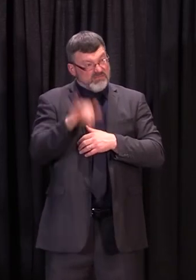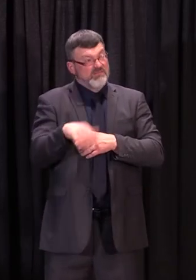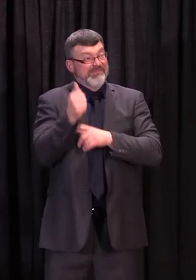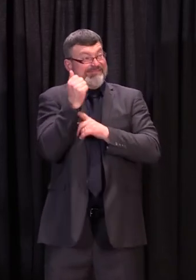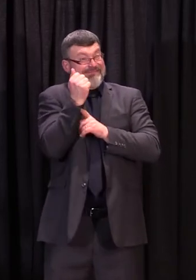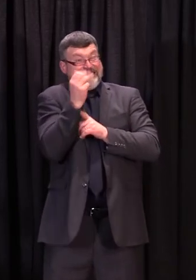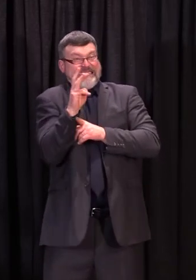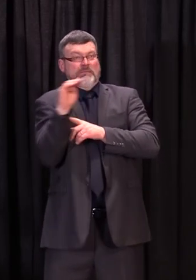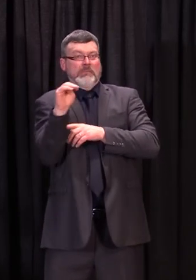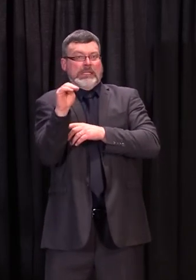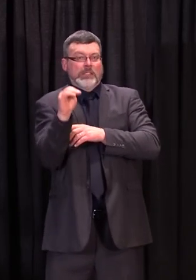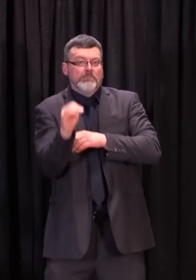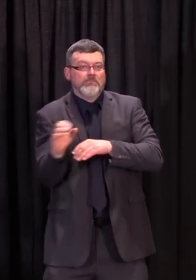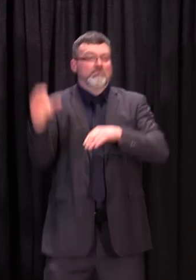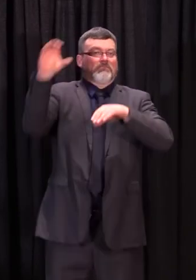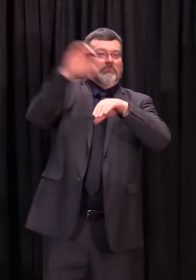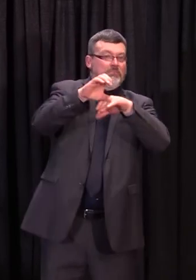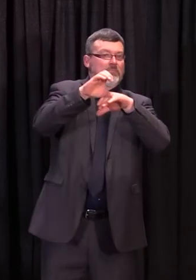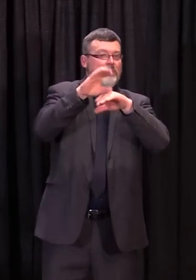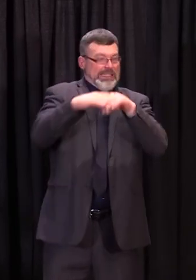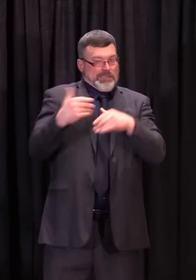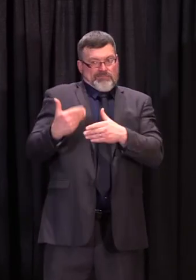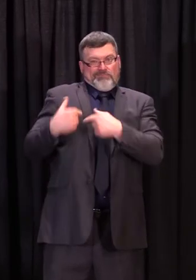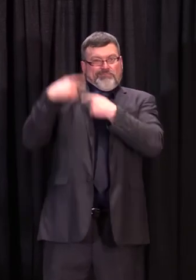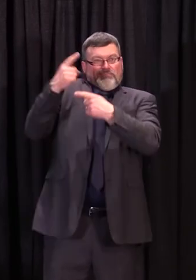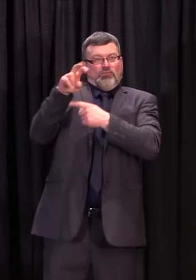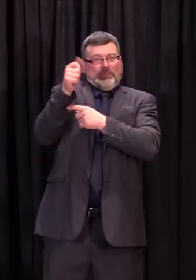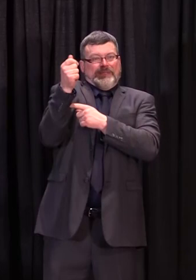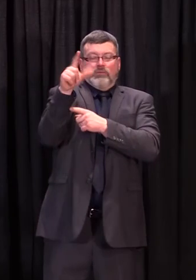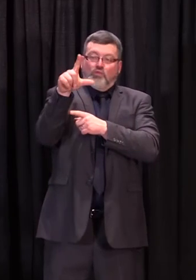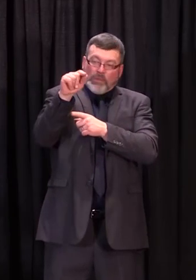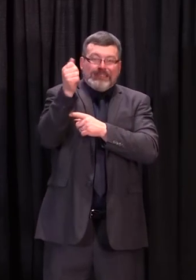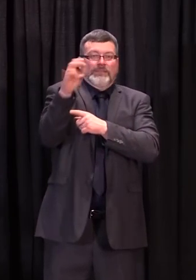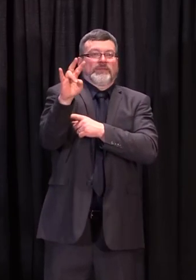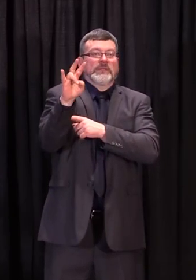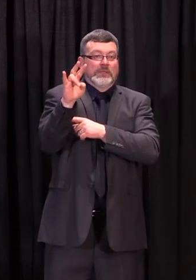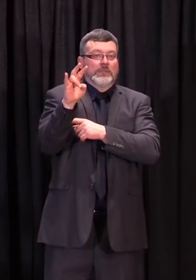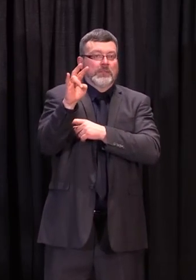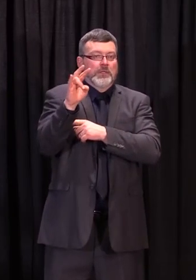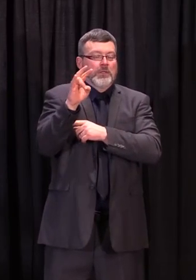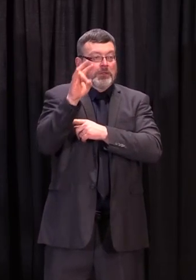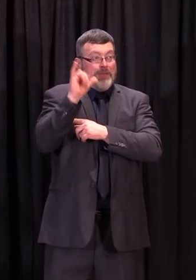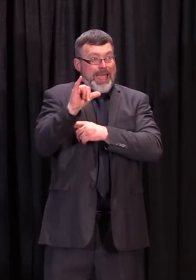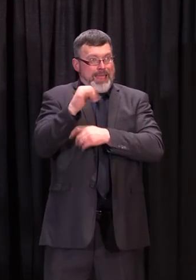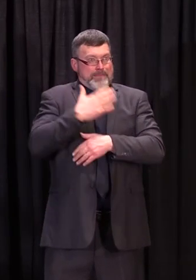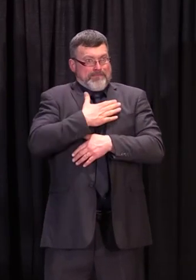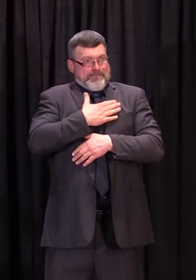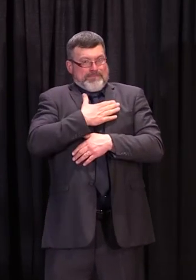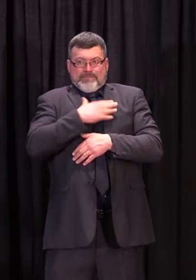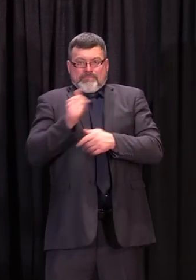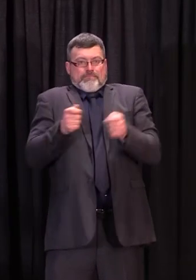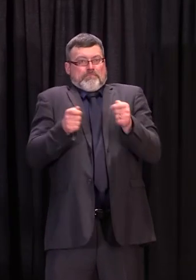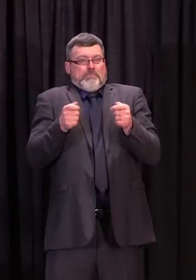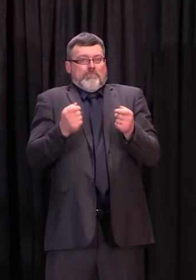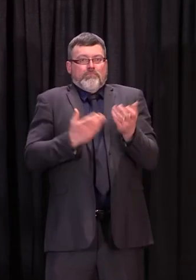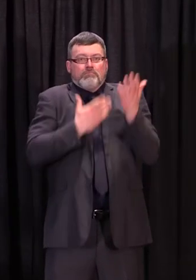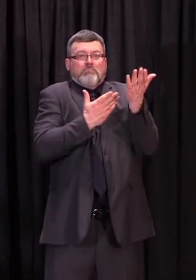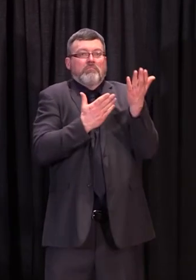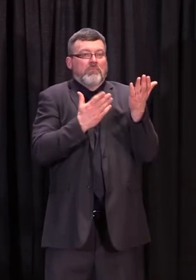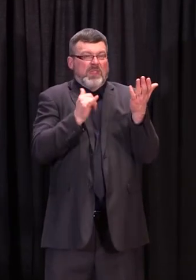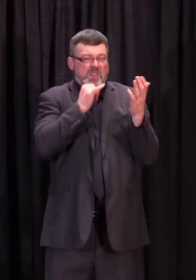was in 2017, when my administration proposed the most significant base increase in nearly a decade.